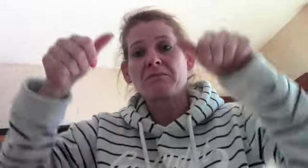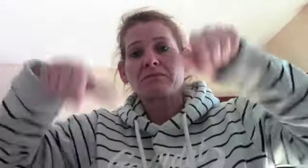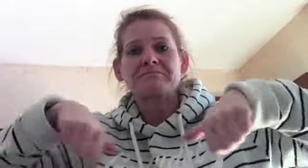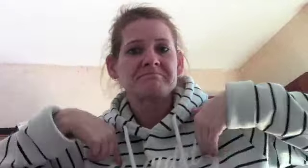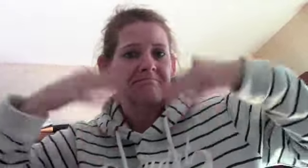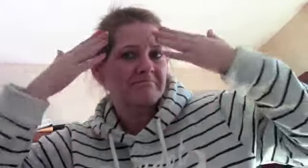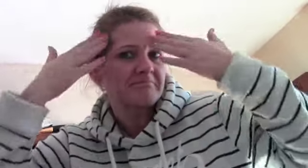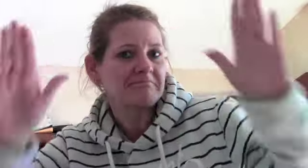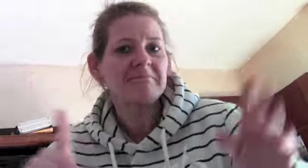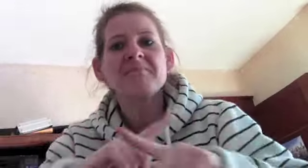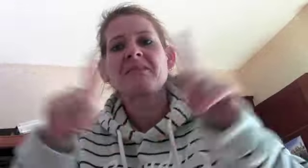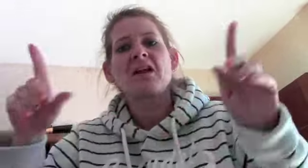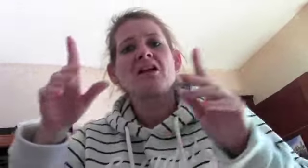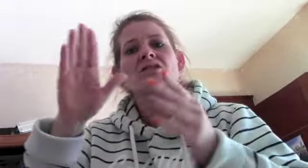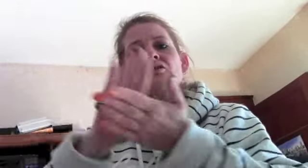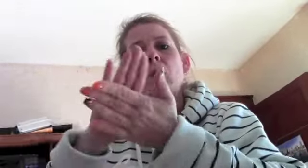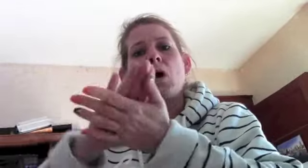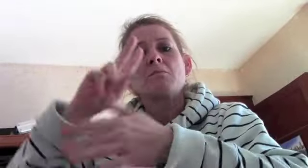Randall, it's my turn.